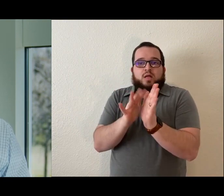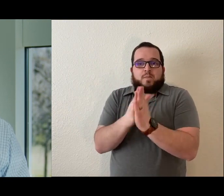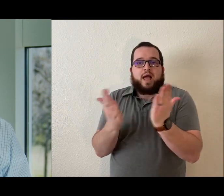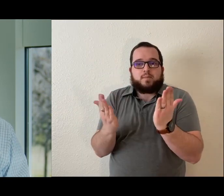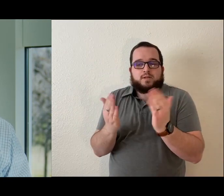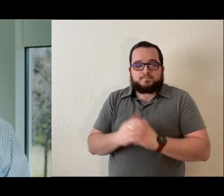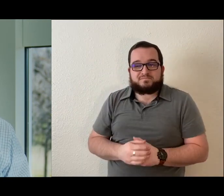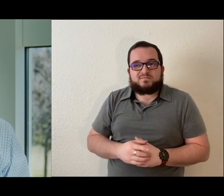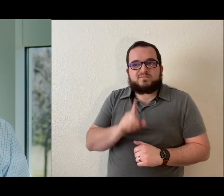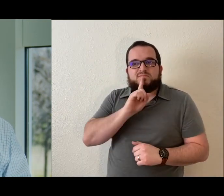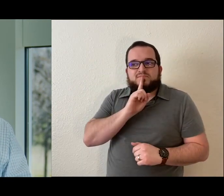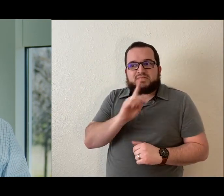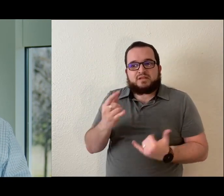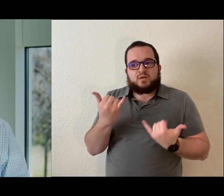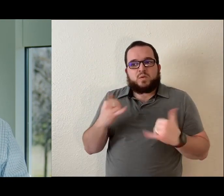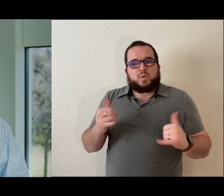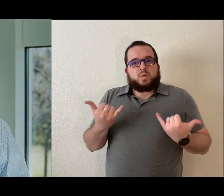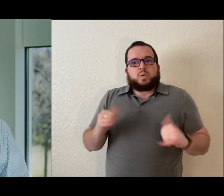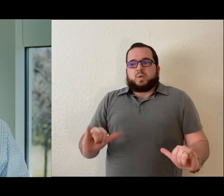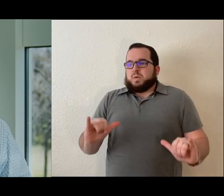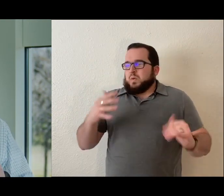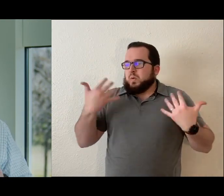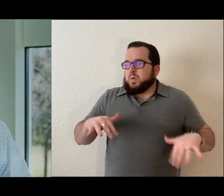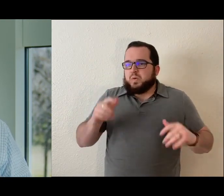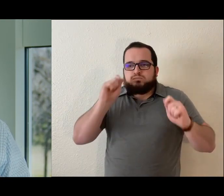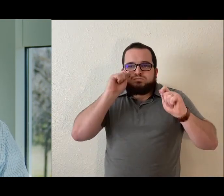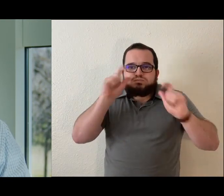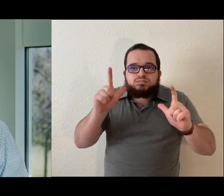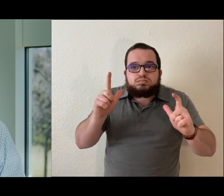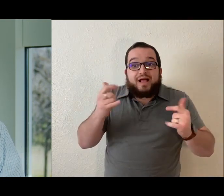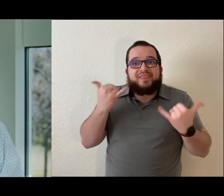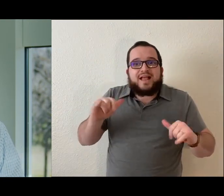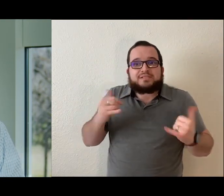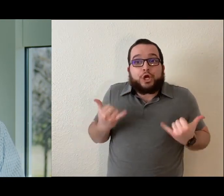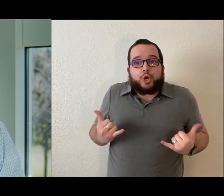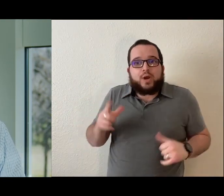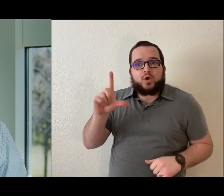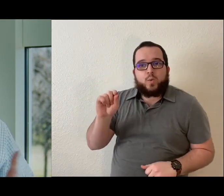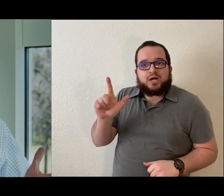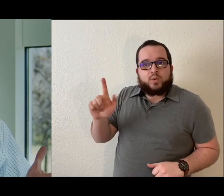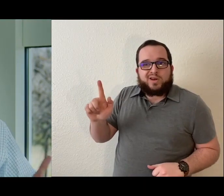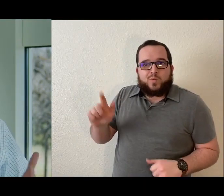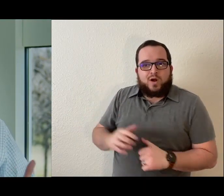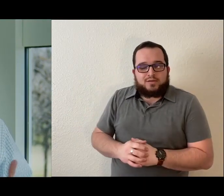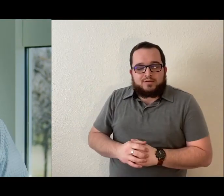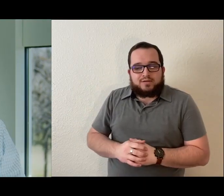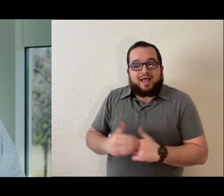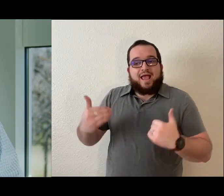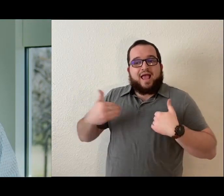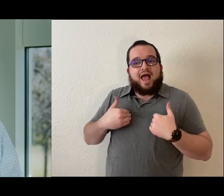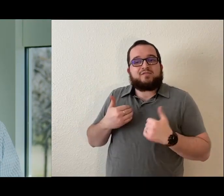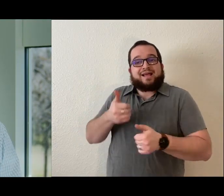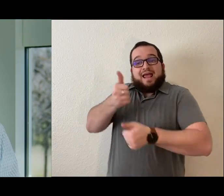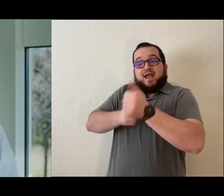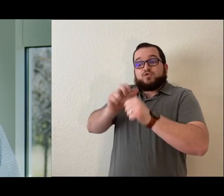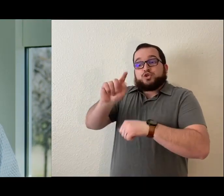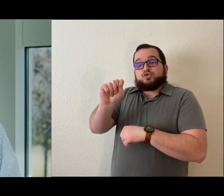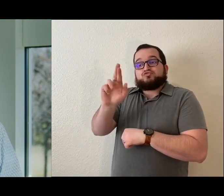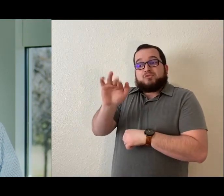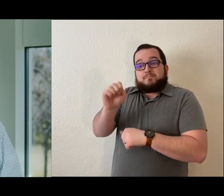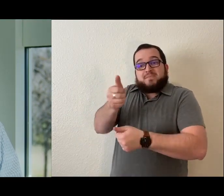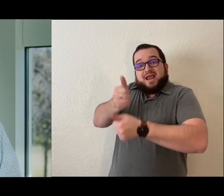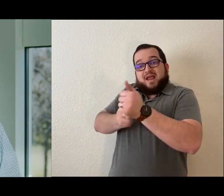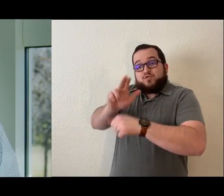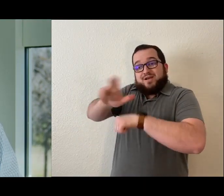It's incredible to consider that this is still true in 2021. An alliance of Bible agencies known as